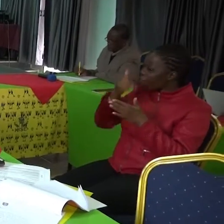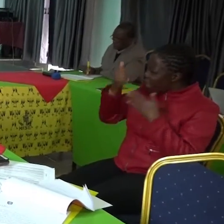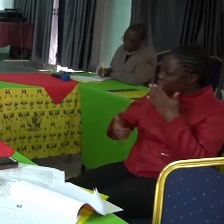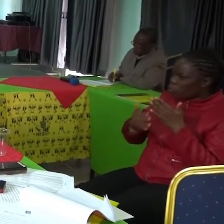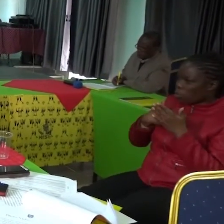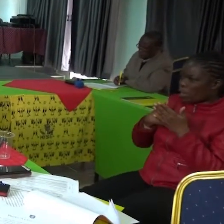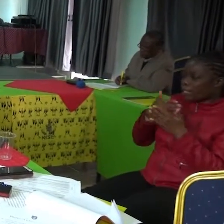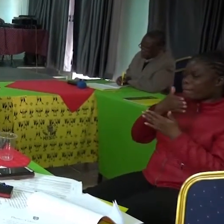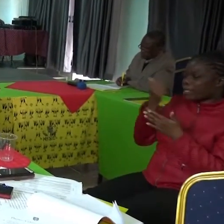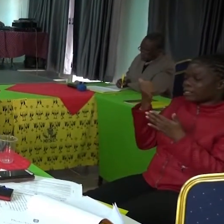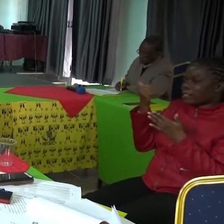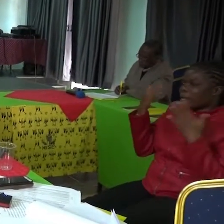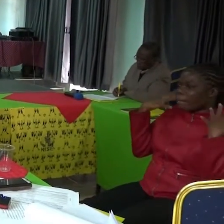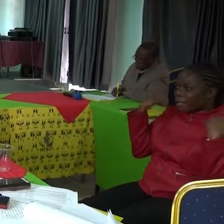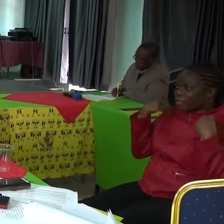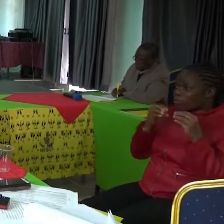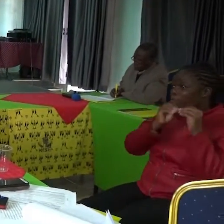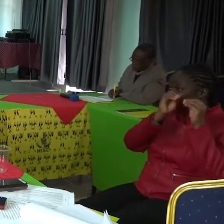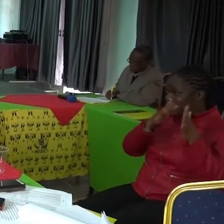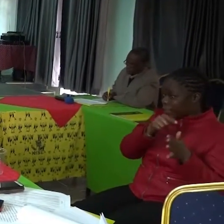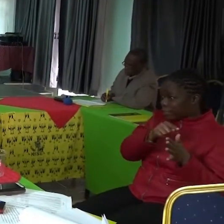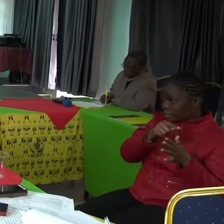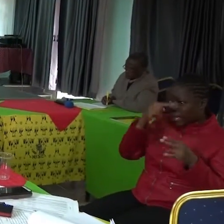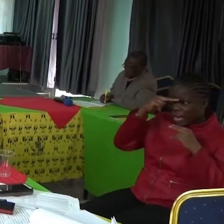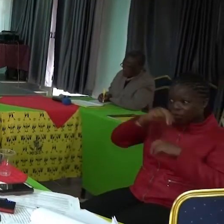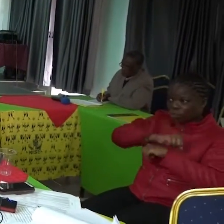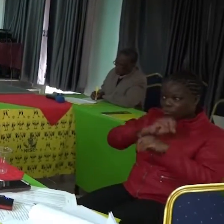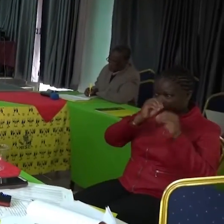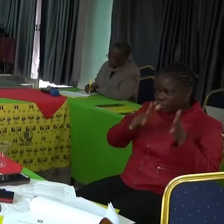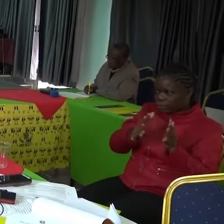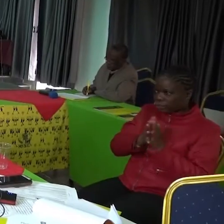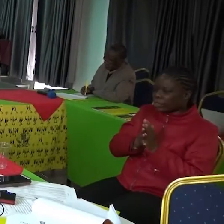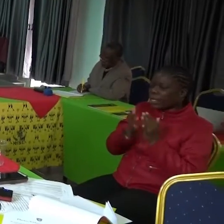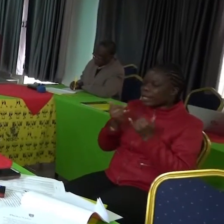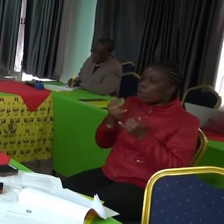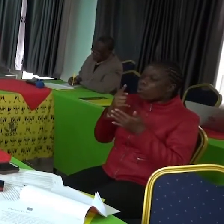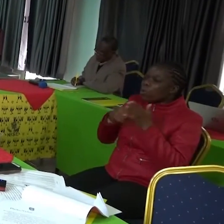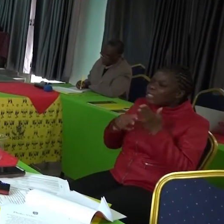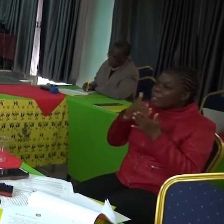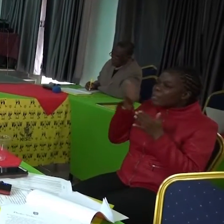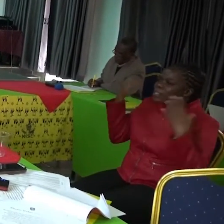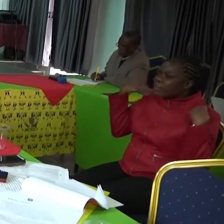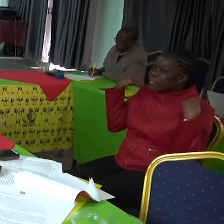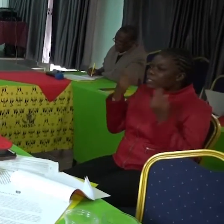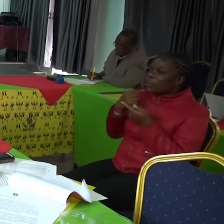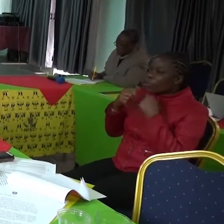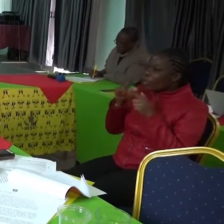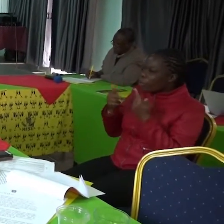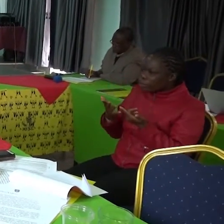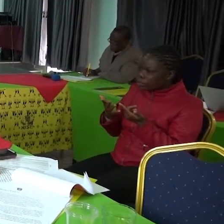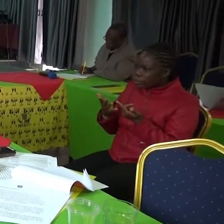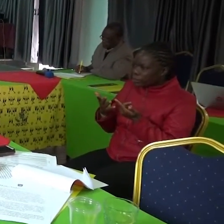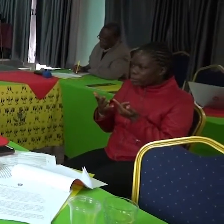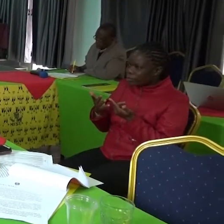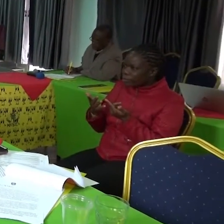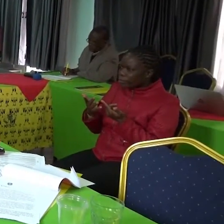expect best practice from them. And what is that best practice that right now we can think about? So we can move on.